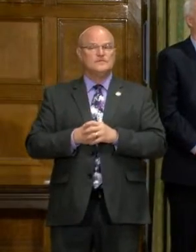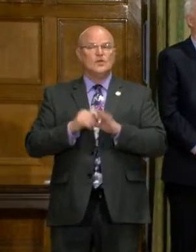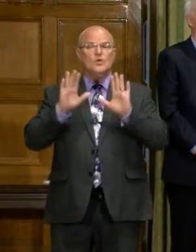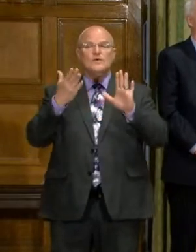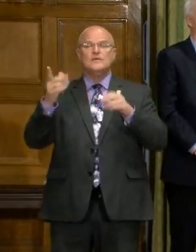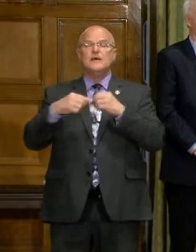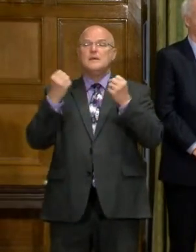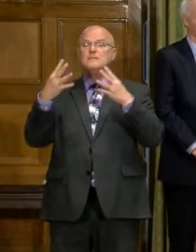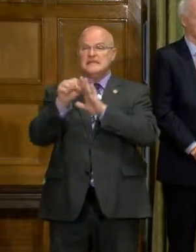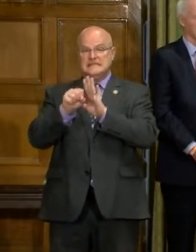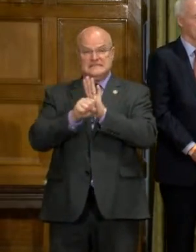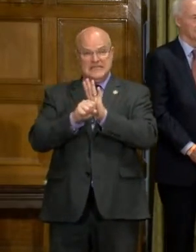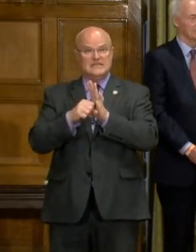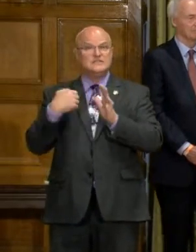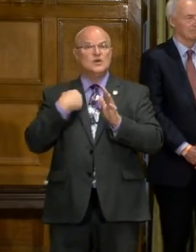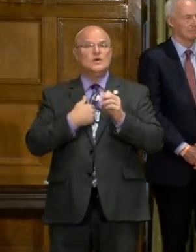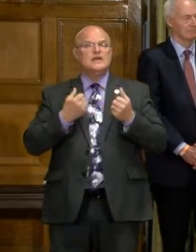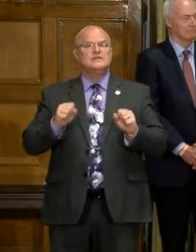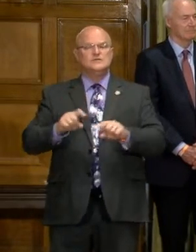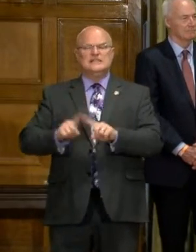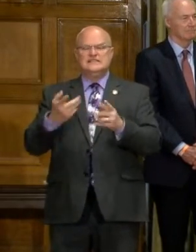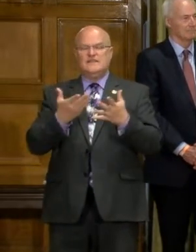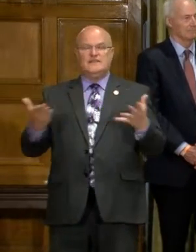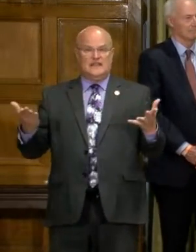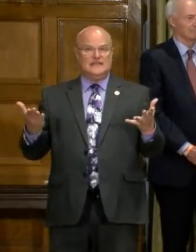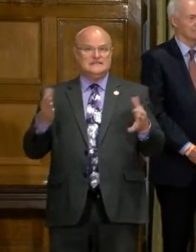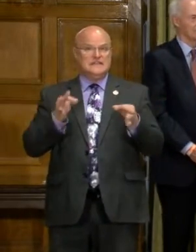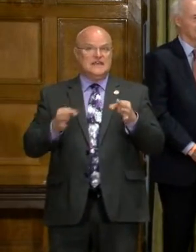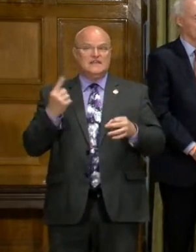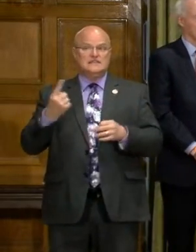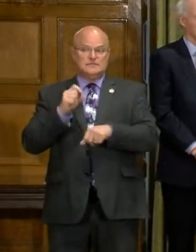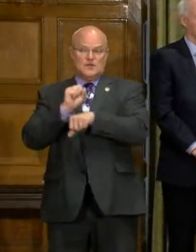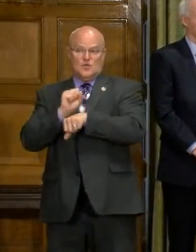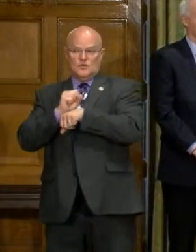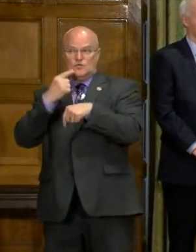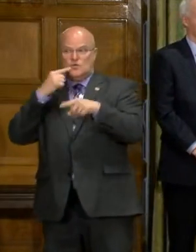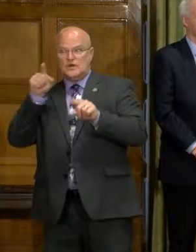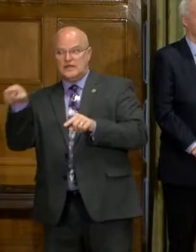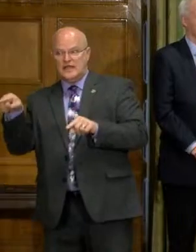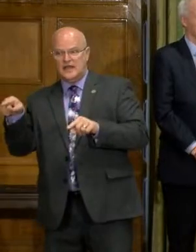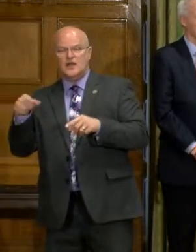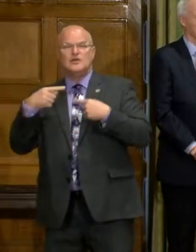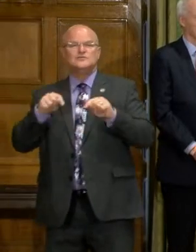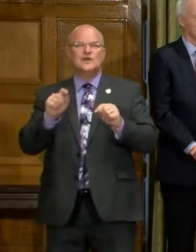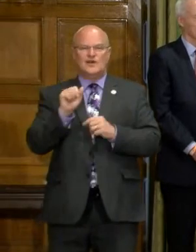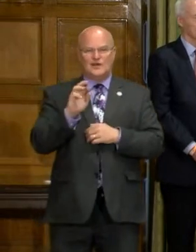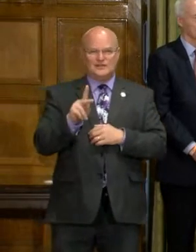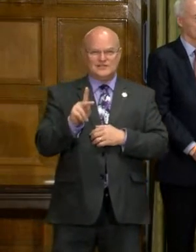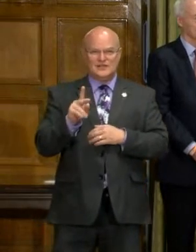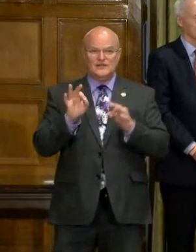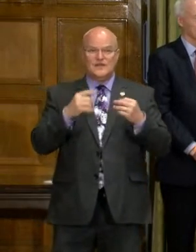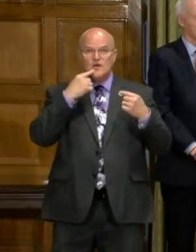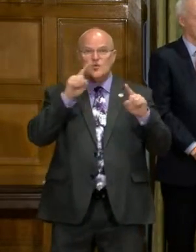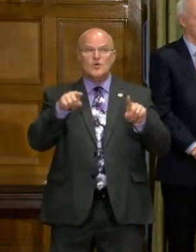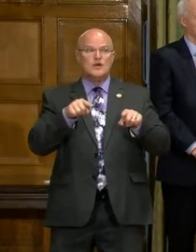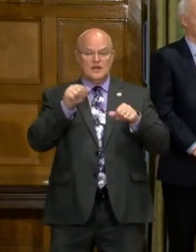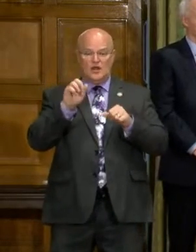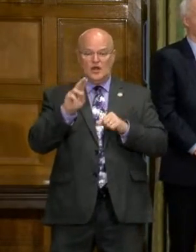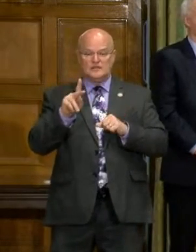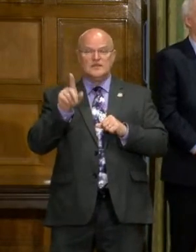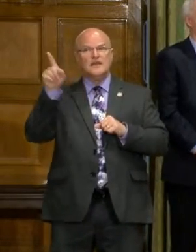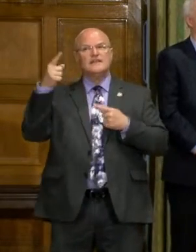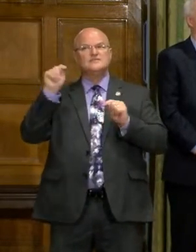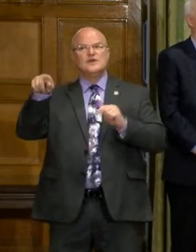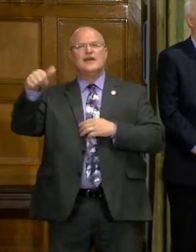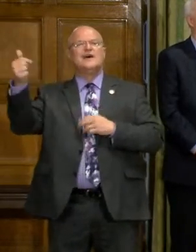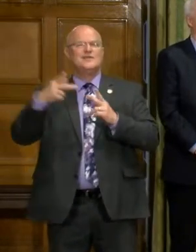about having many states is that we can try different things out. And if there's something working here, we can try it in Arkansas. If there's something working in Arkansas,